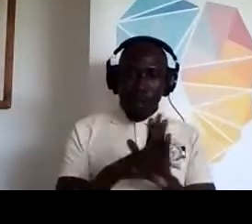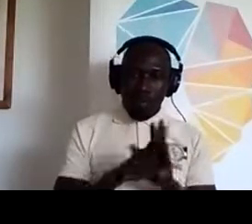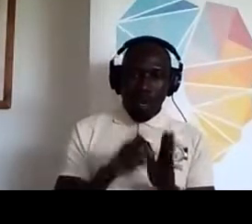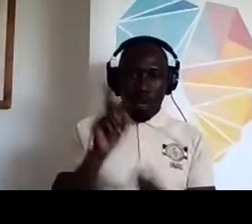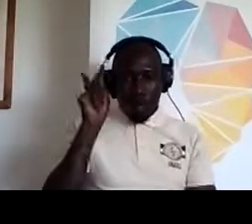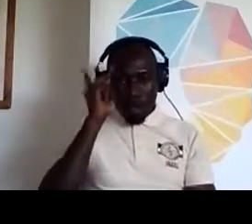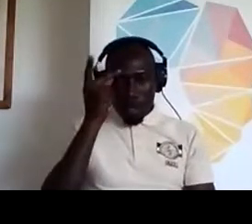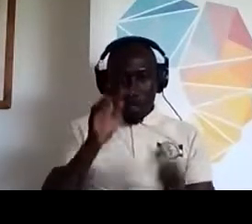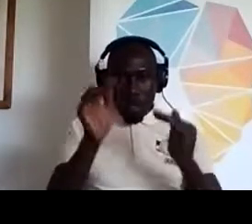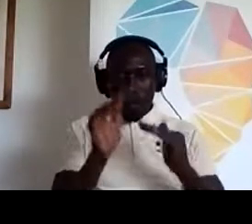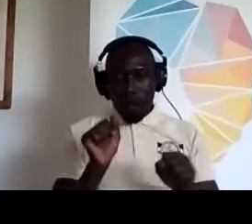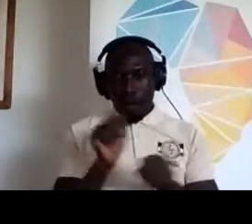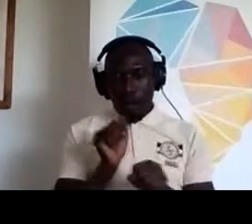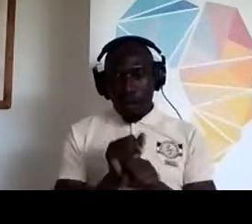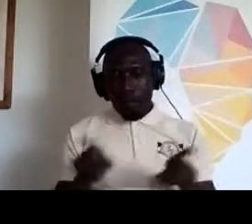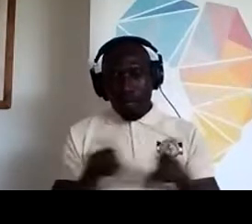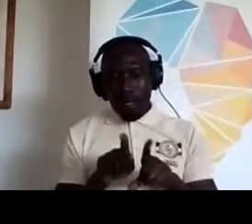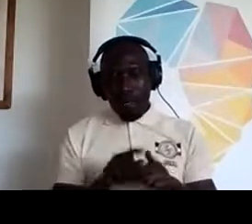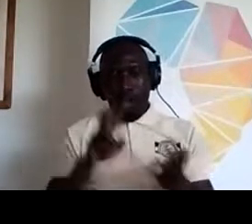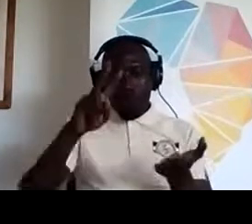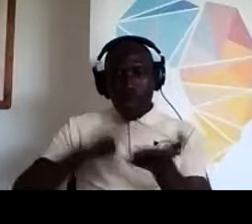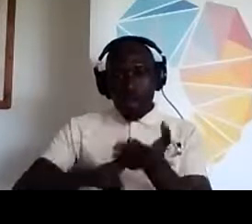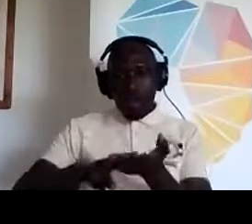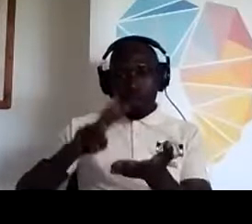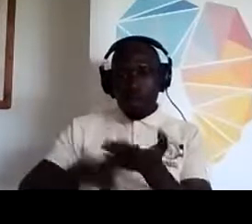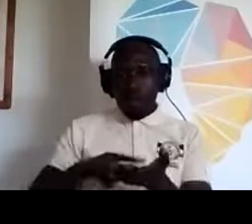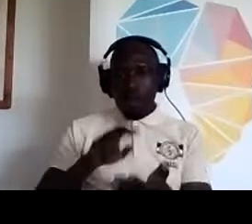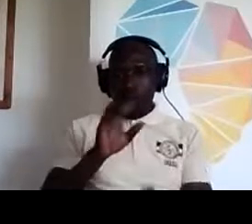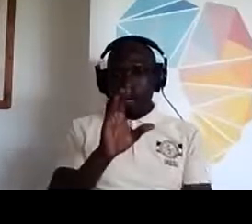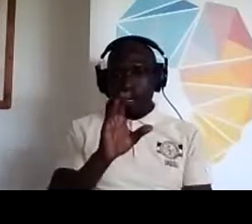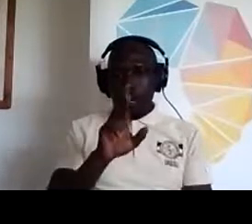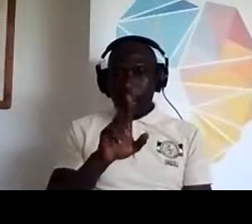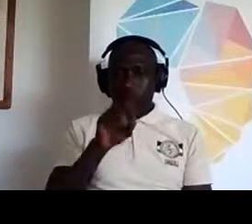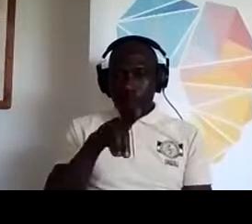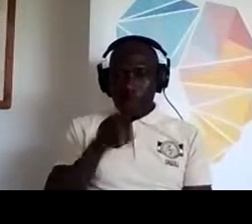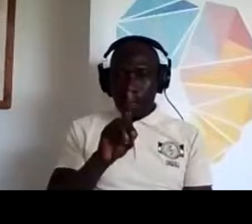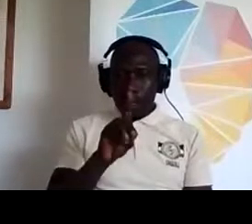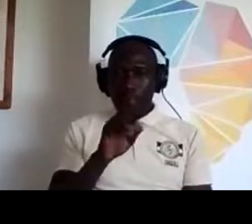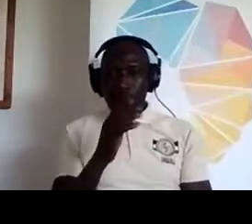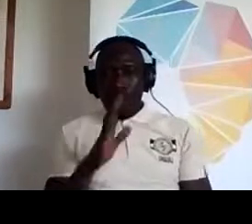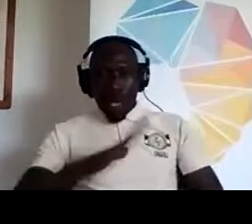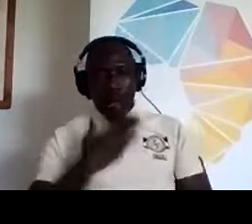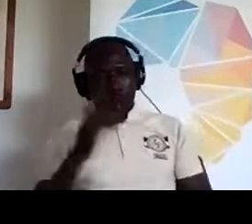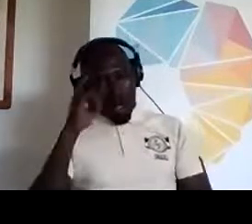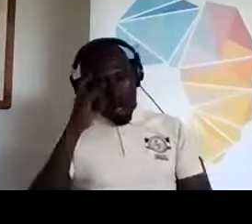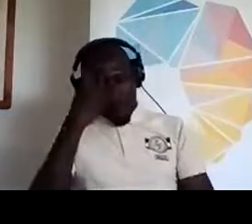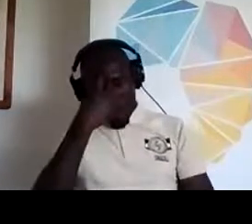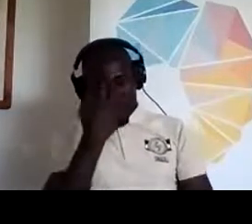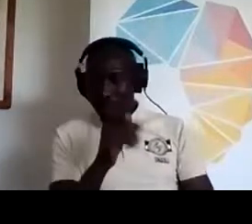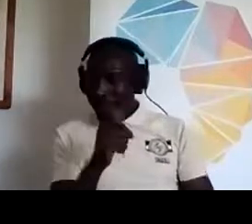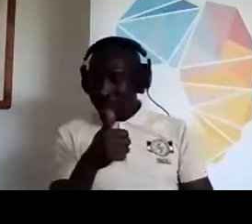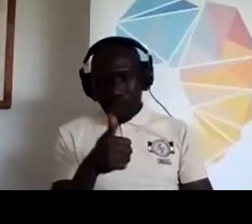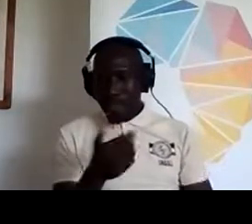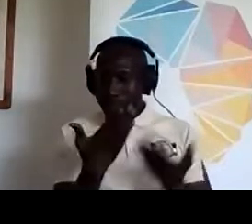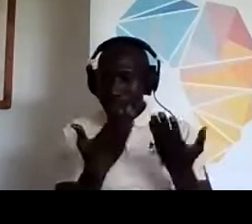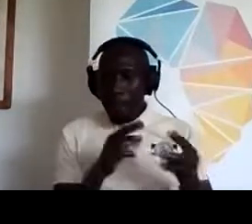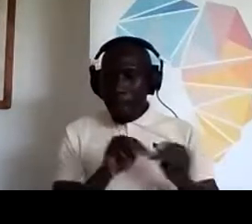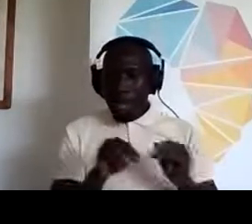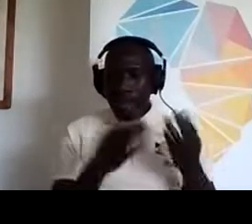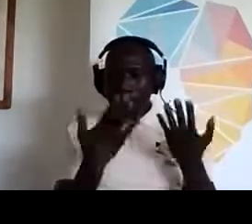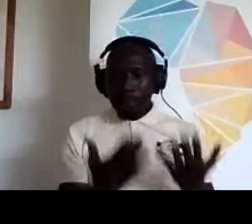framework. So although we have ratified the CRPD, our government has not been able